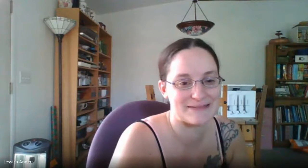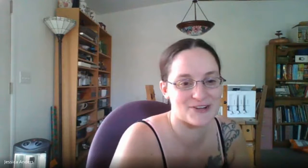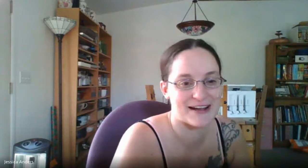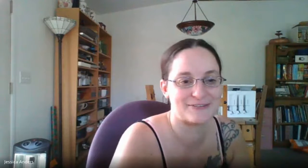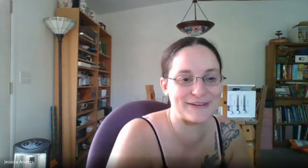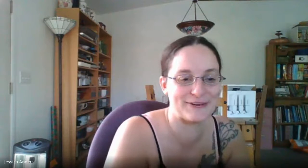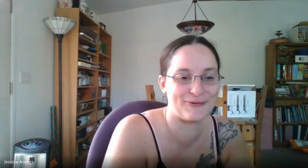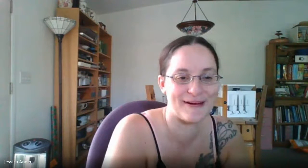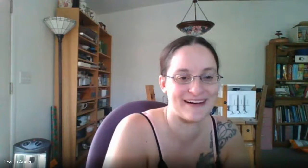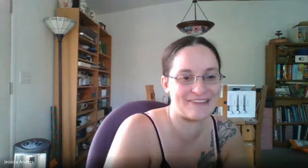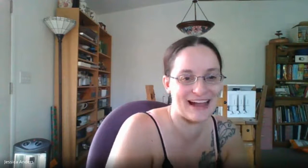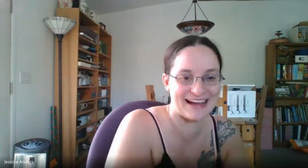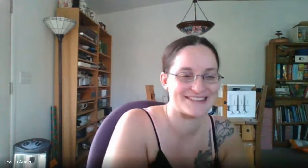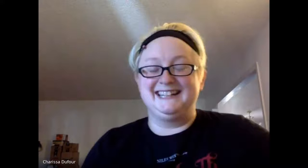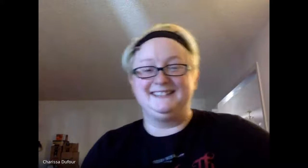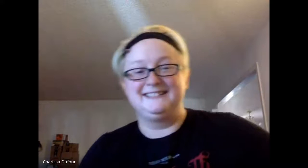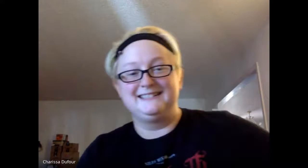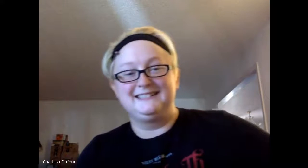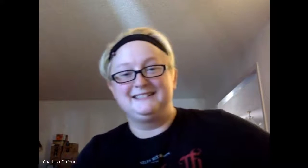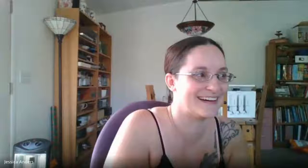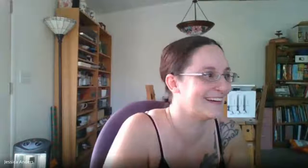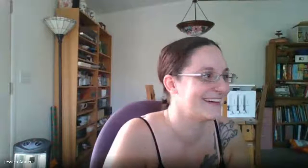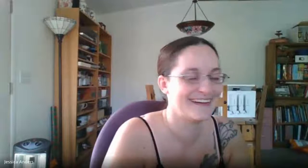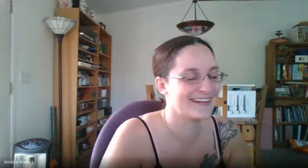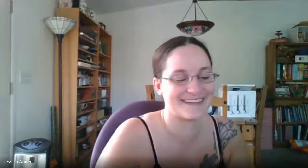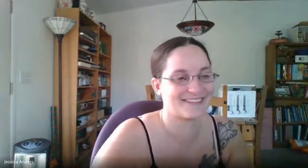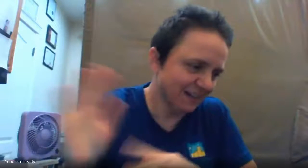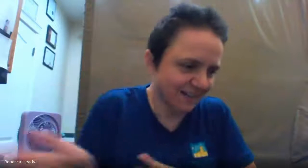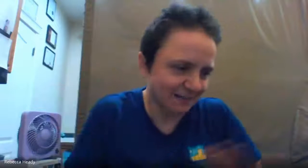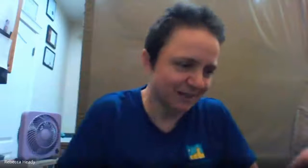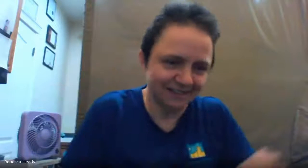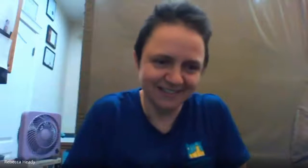track of where I'm at. Just round down, round up, whatever.